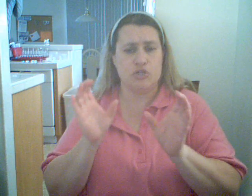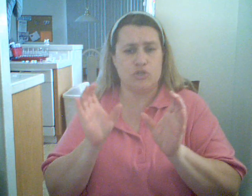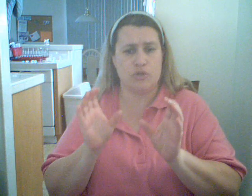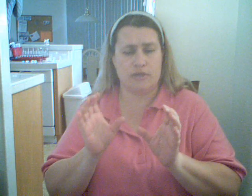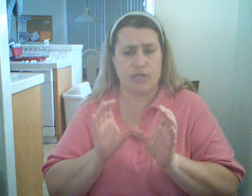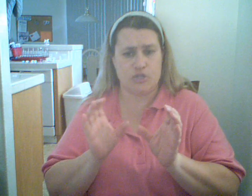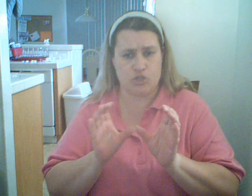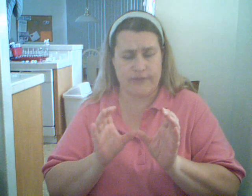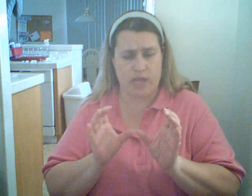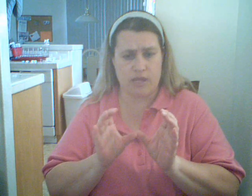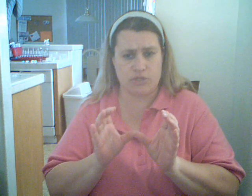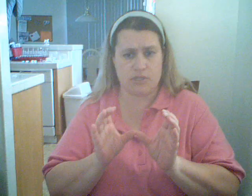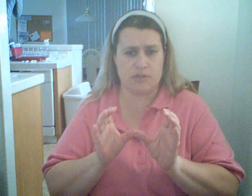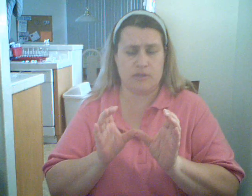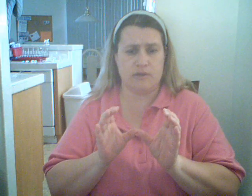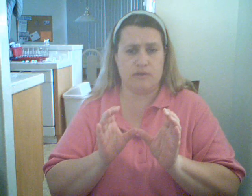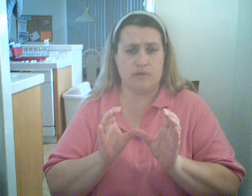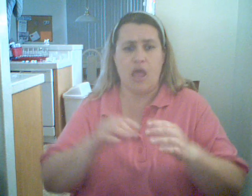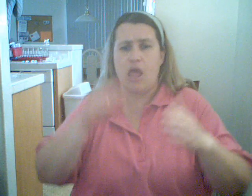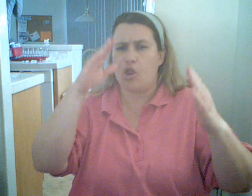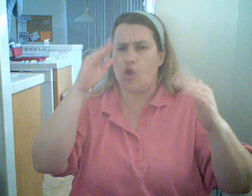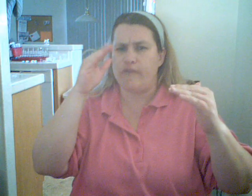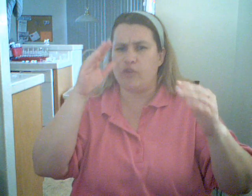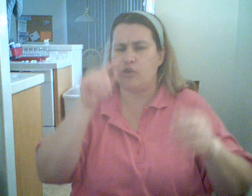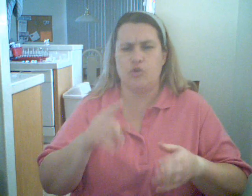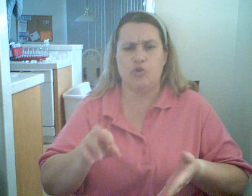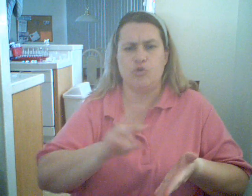and hopefully you'll do your research on RID's website to